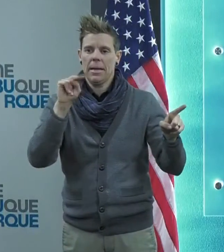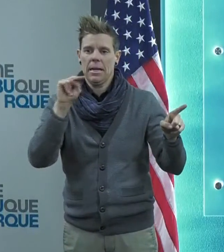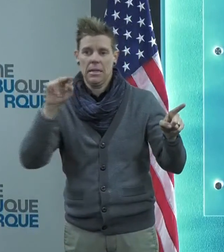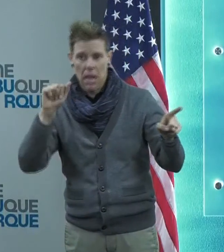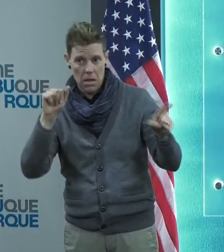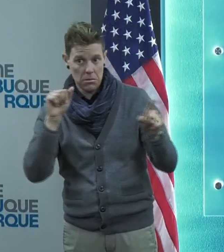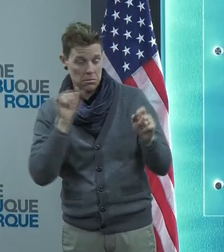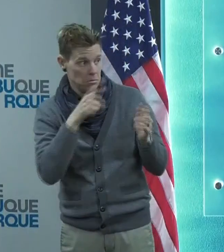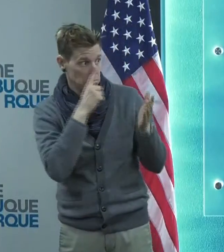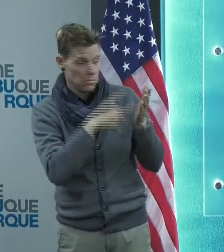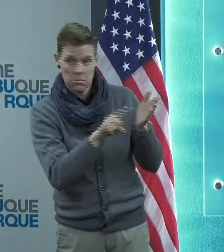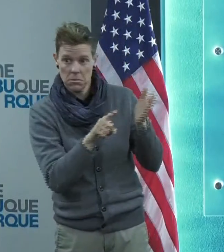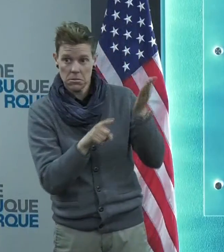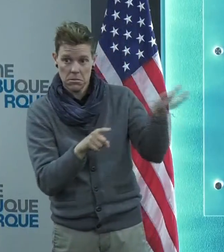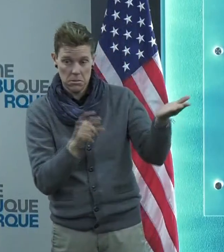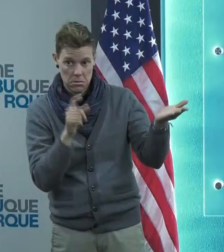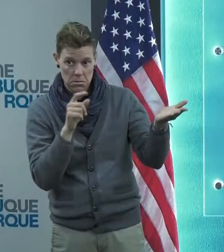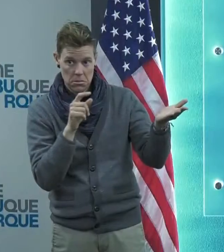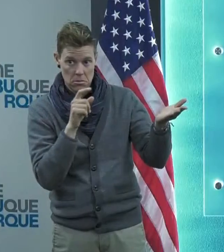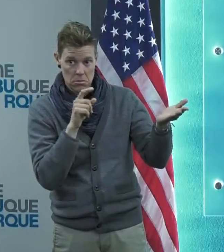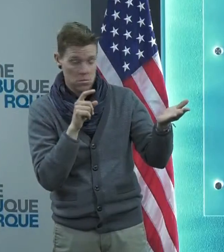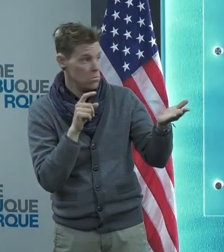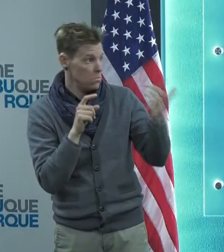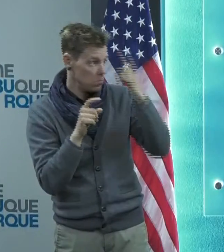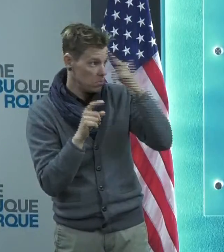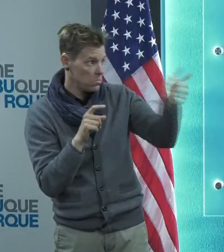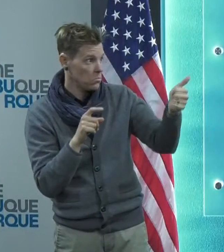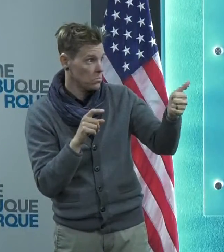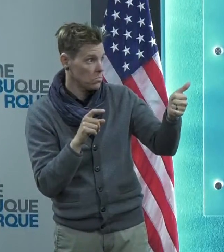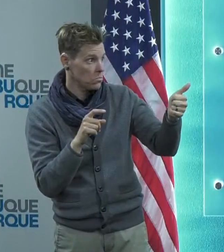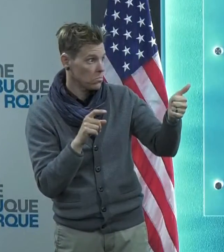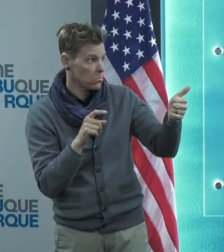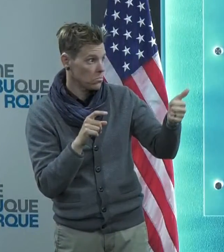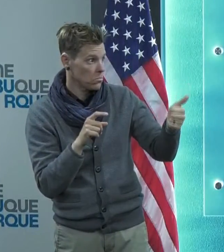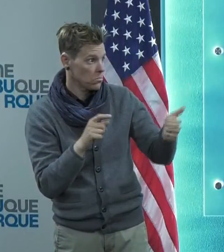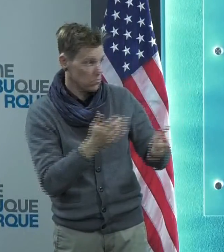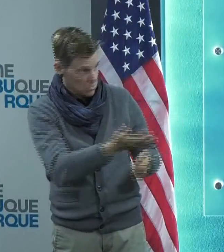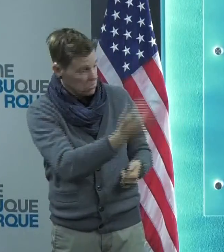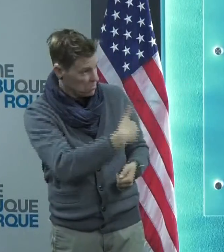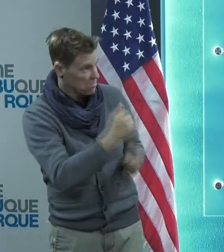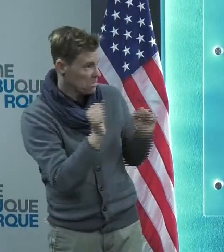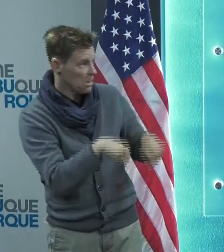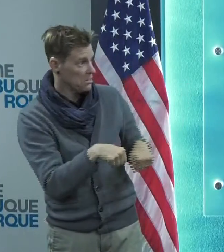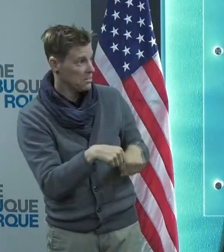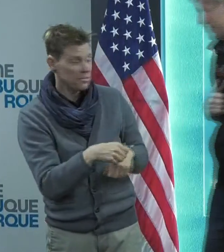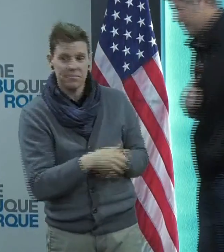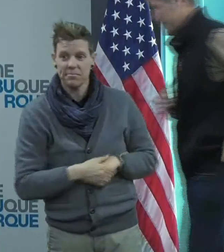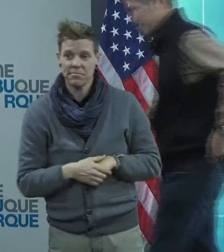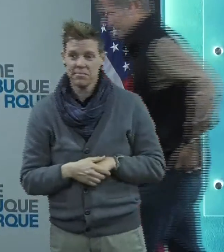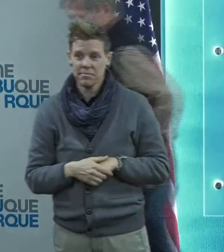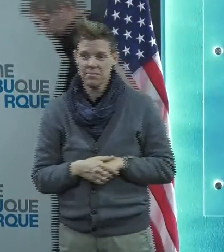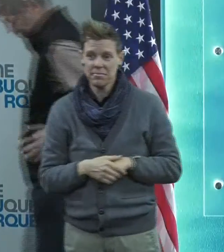that? It's up to you. Just If you do, go ahead and come on